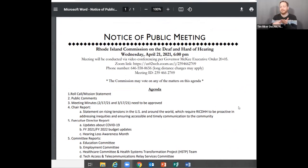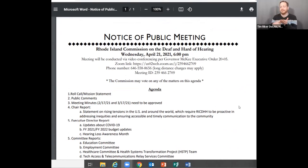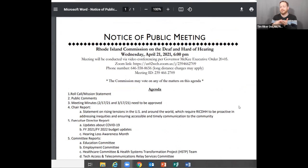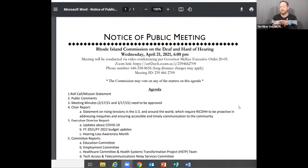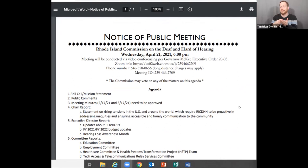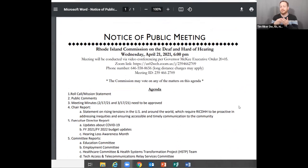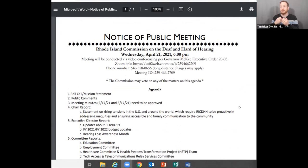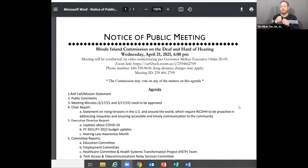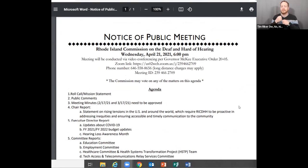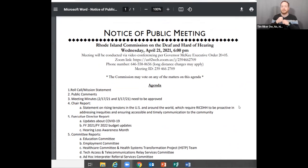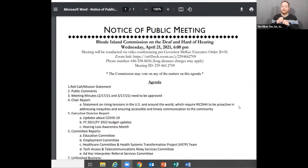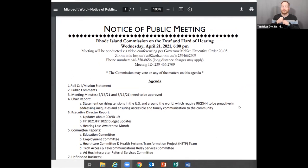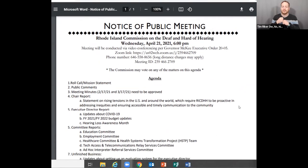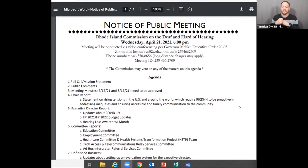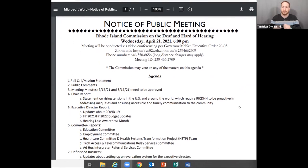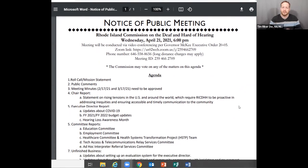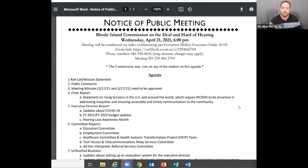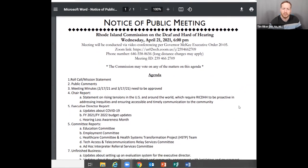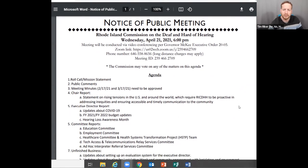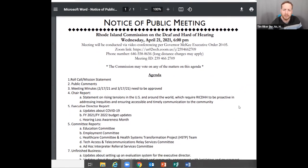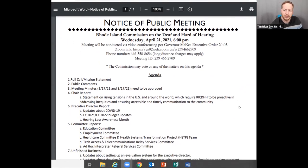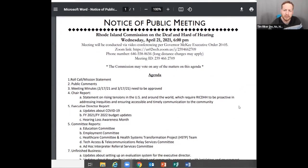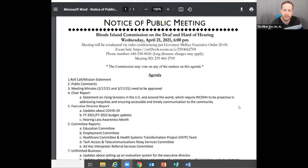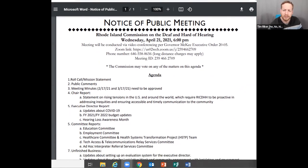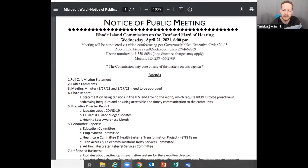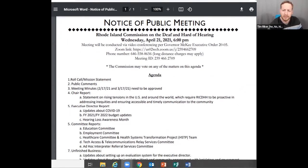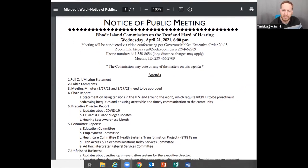agenda that might have some greater discussion.